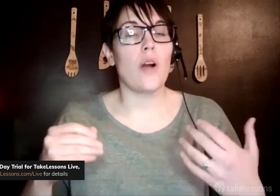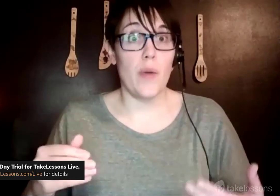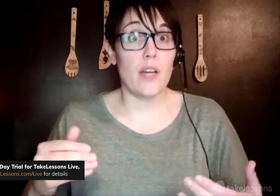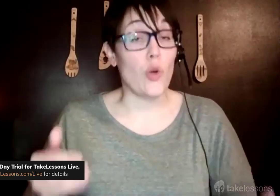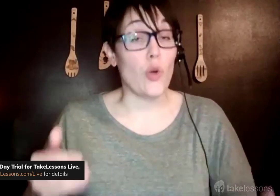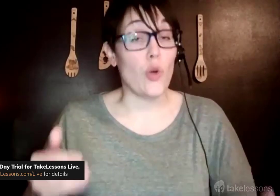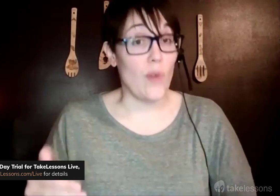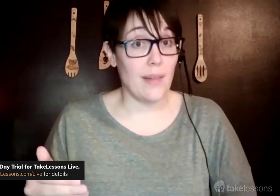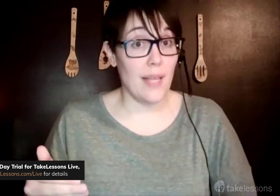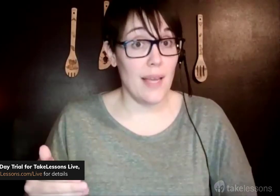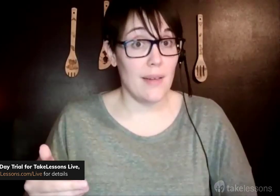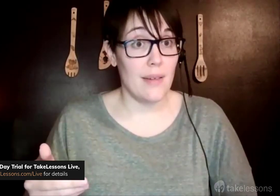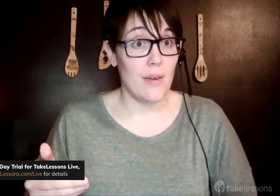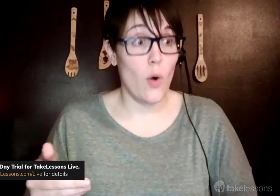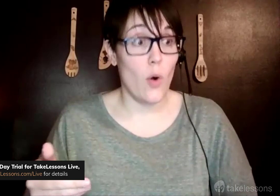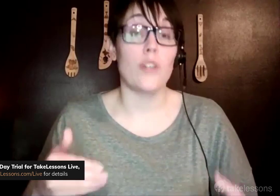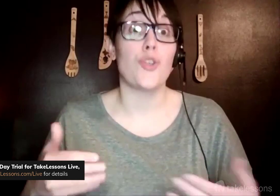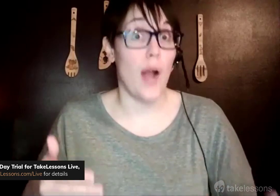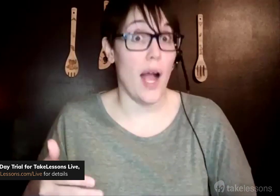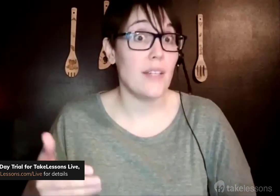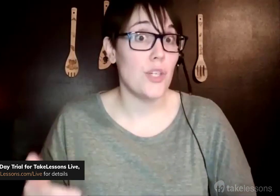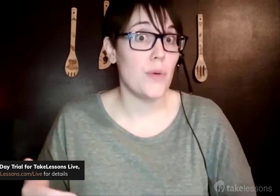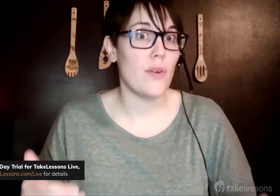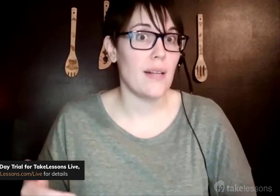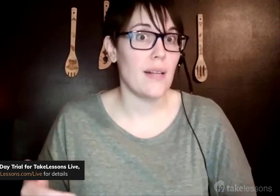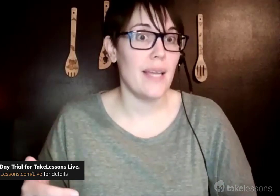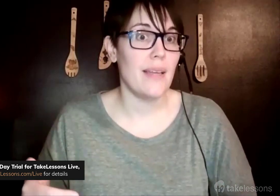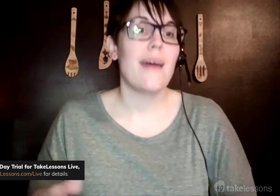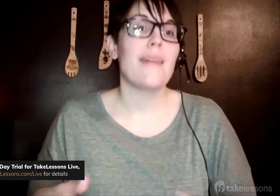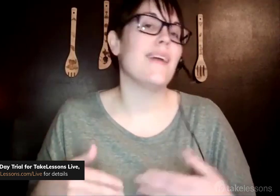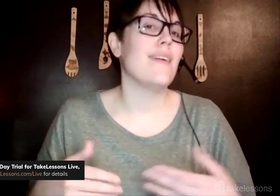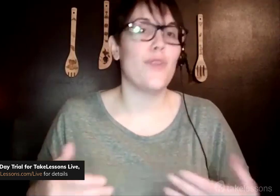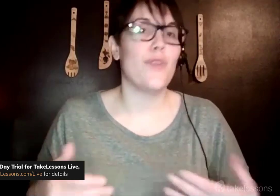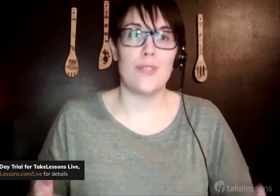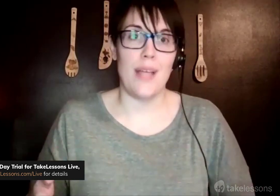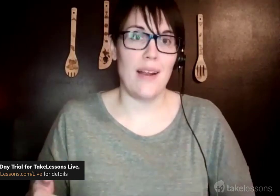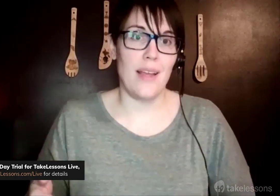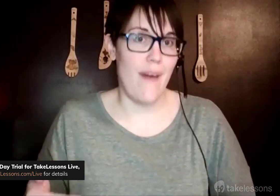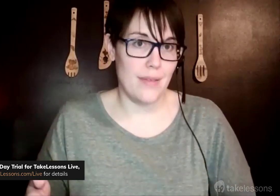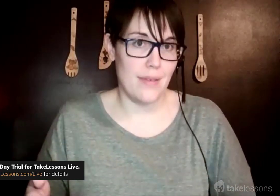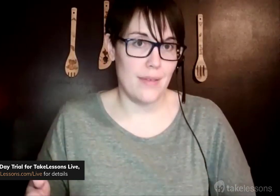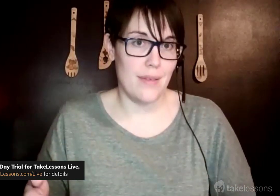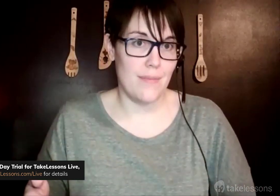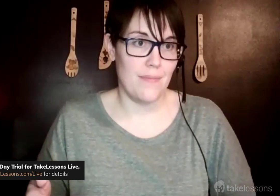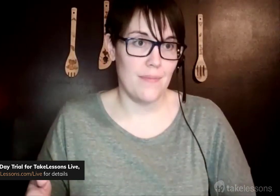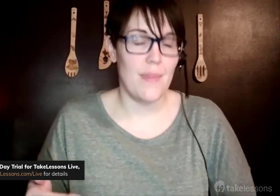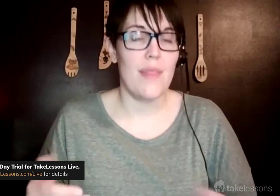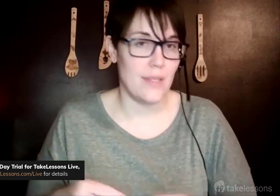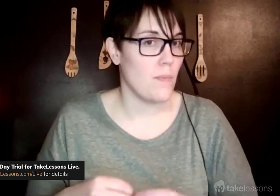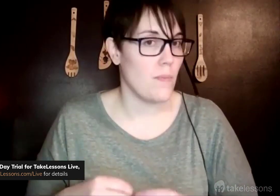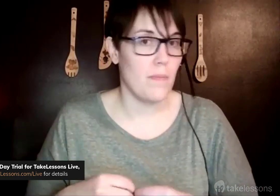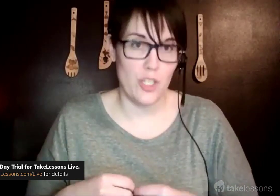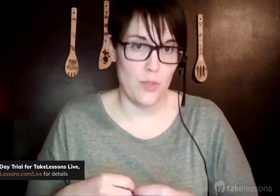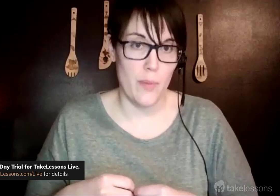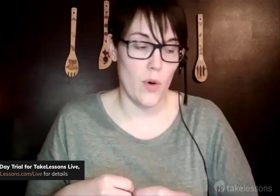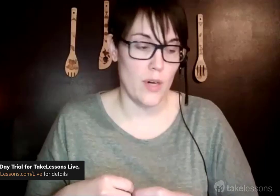it correctly or trying to do it correctly than if you're signing fast. That's much more important to